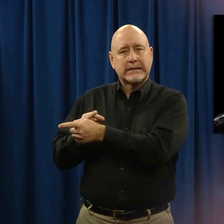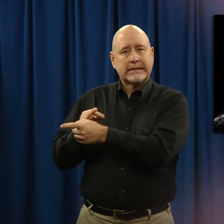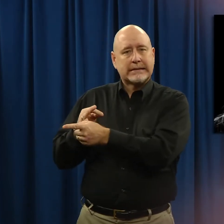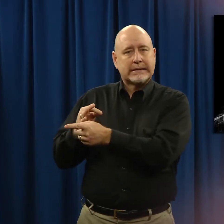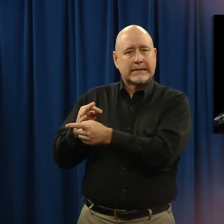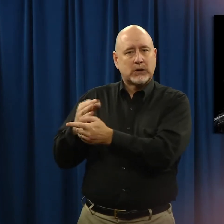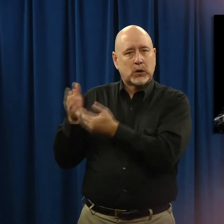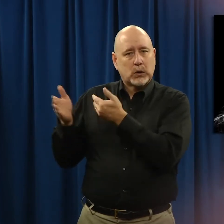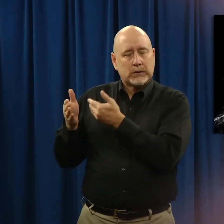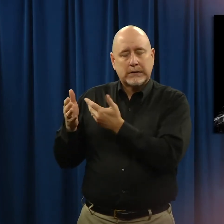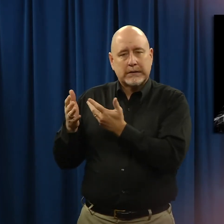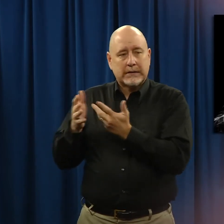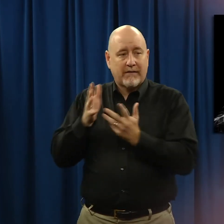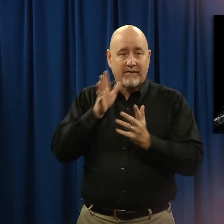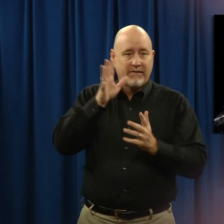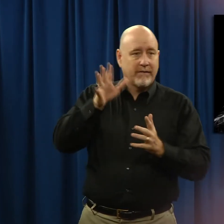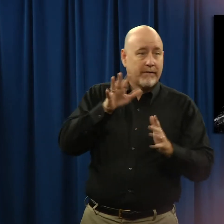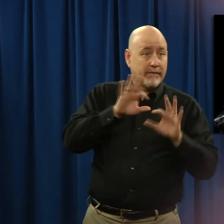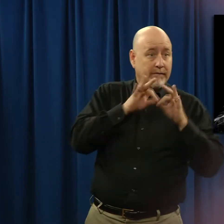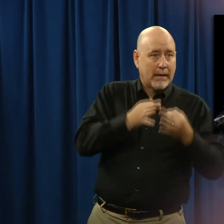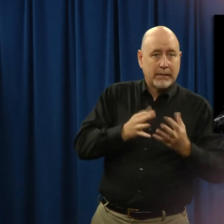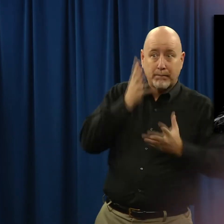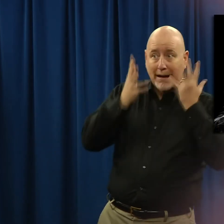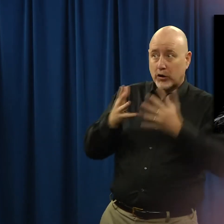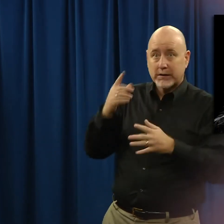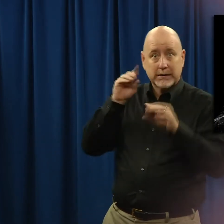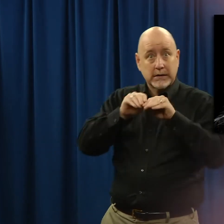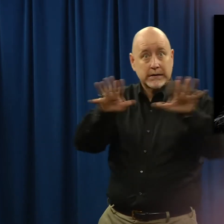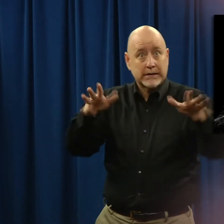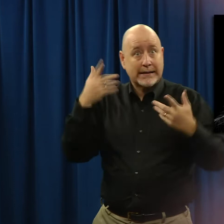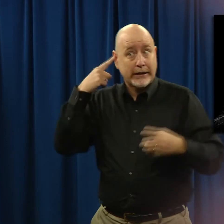My family didn't want the embarrassment.